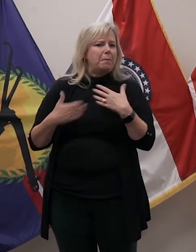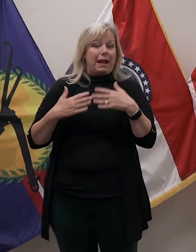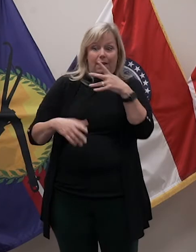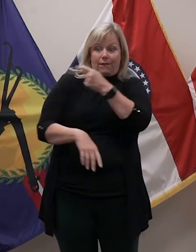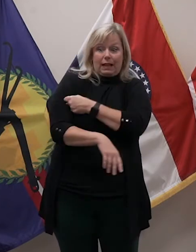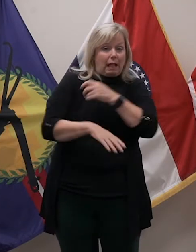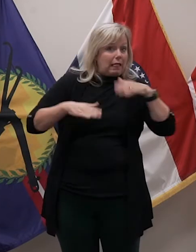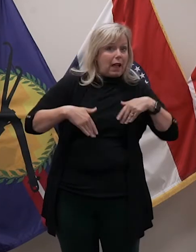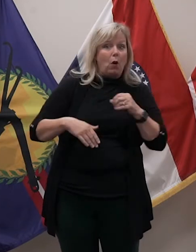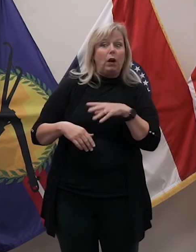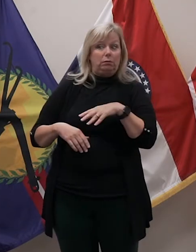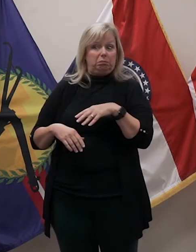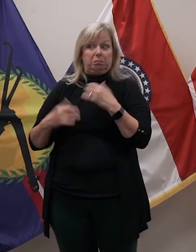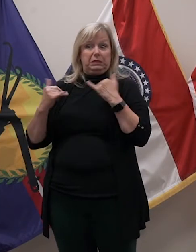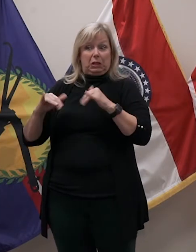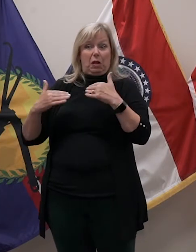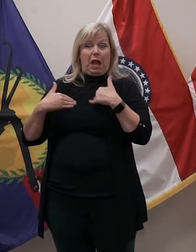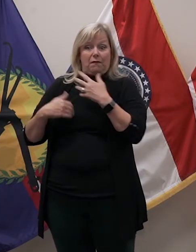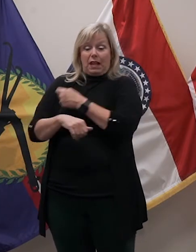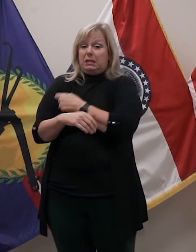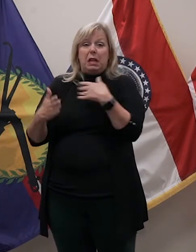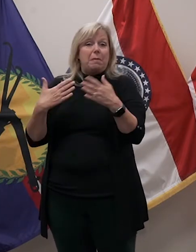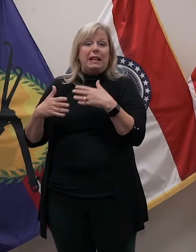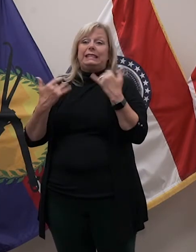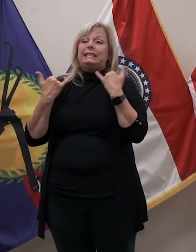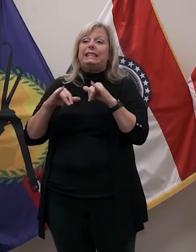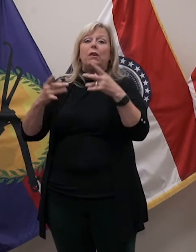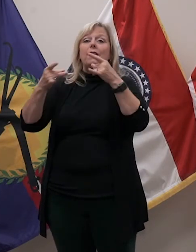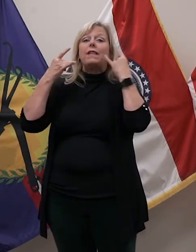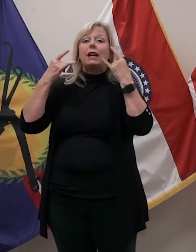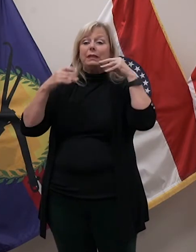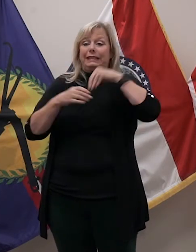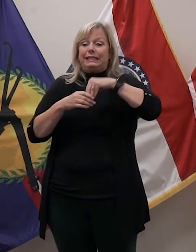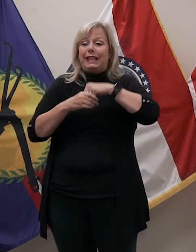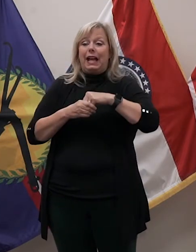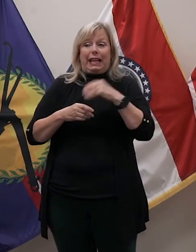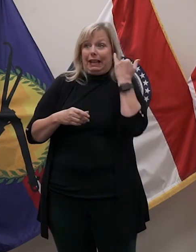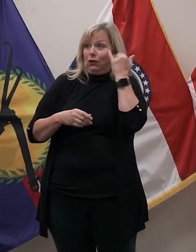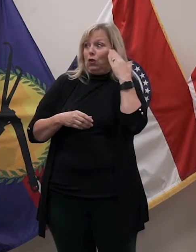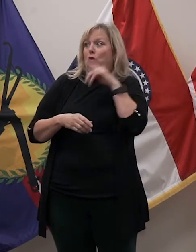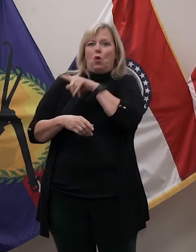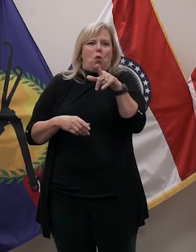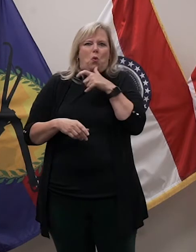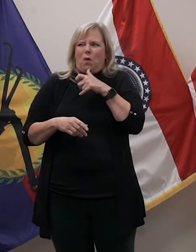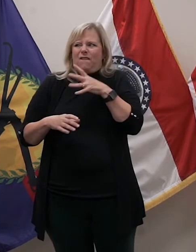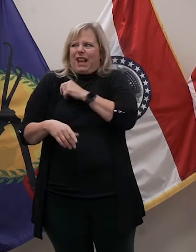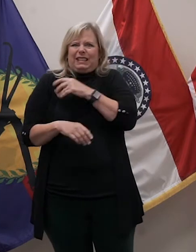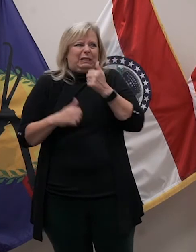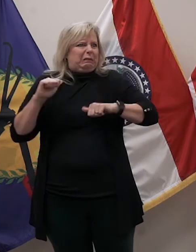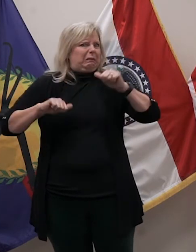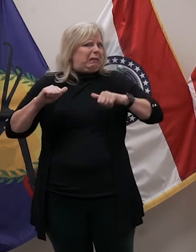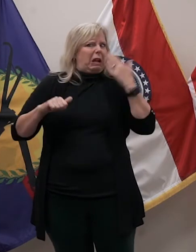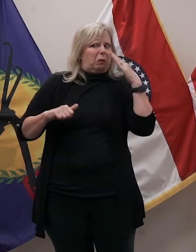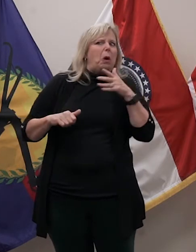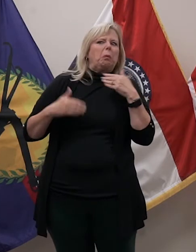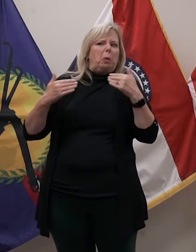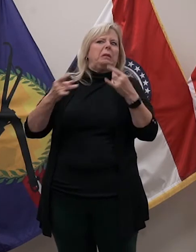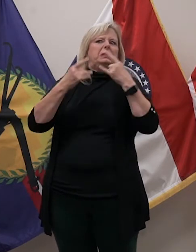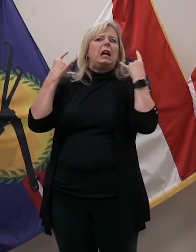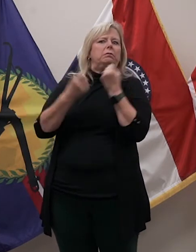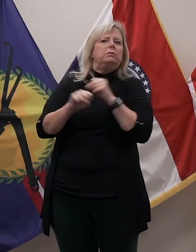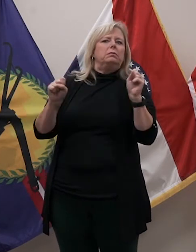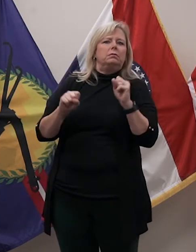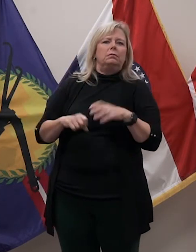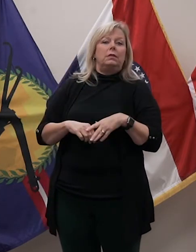not, wear a mask when you're indoors with people whose vaccinated status is unclear. Breakthrough cases are rare, but they do